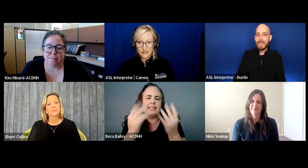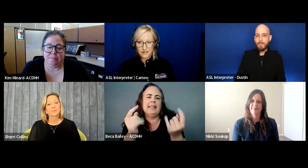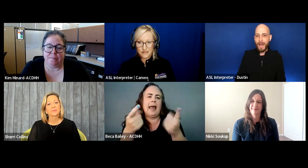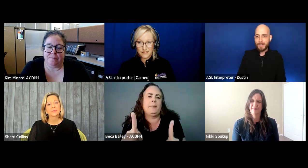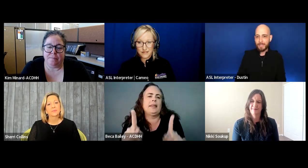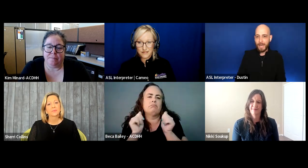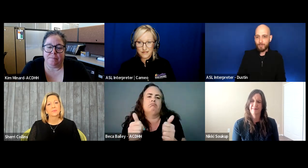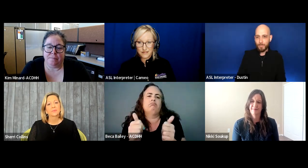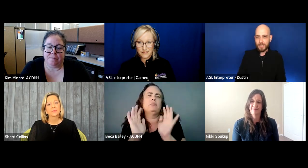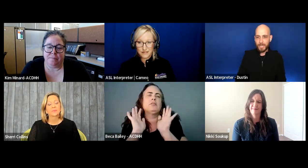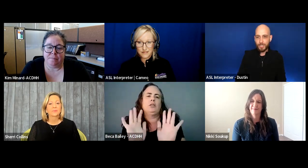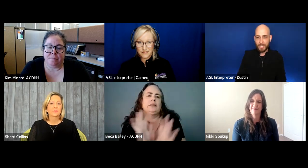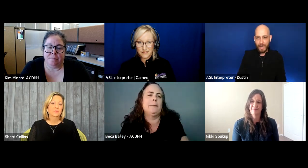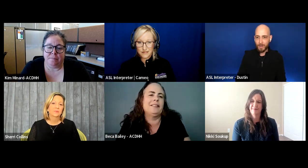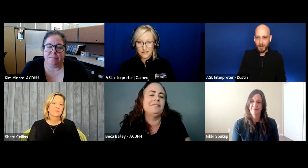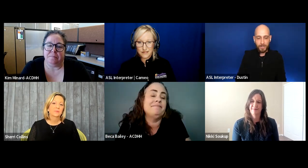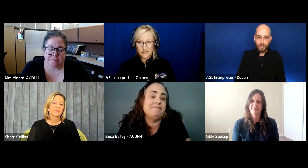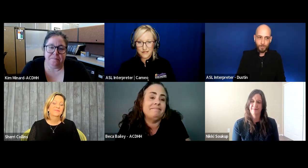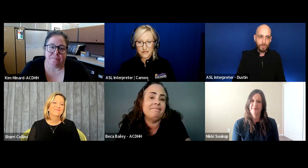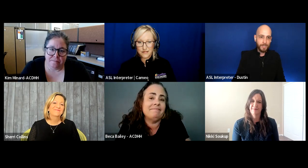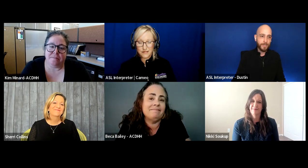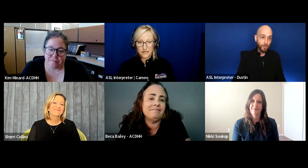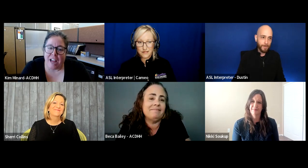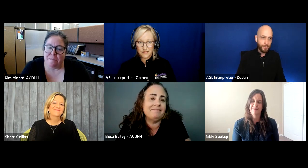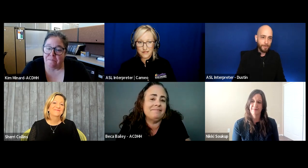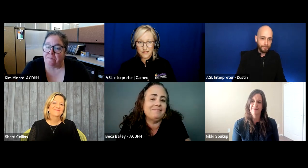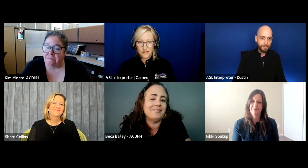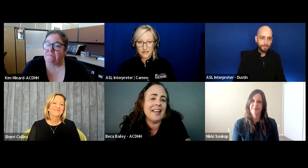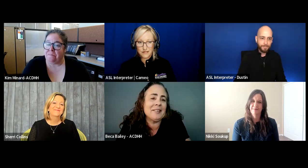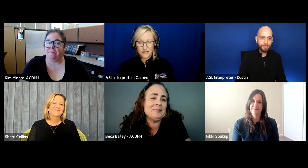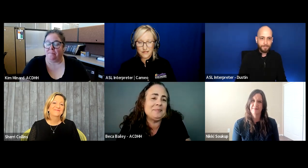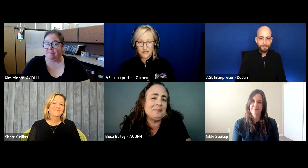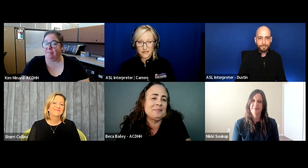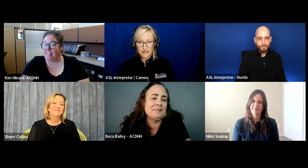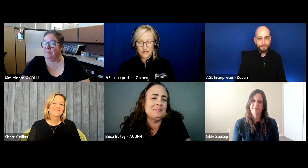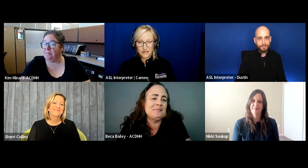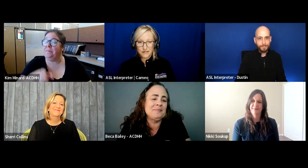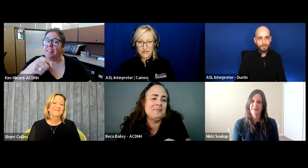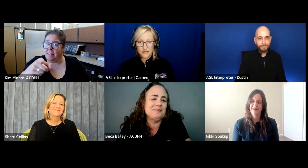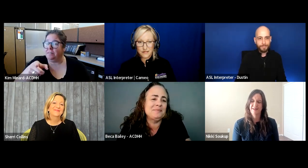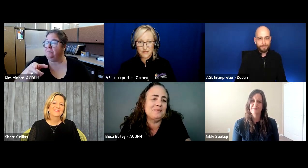important. The impact that representation can have on an individual is incredible.